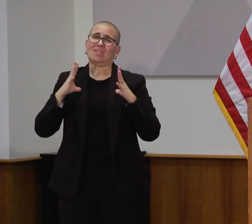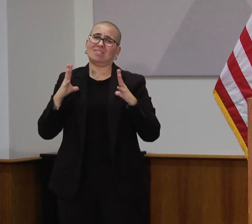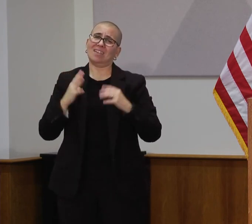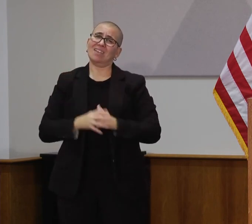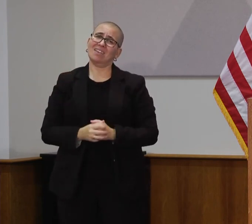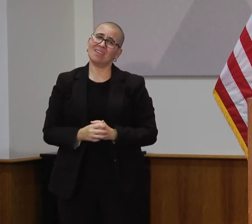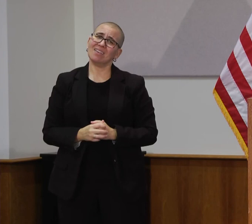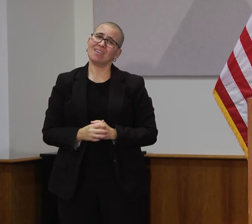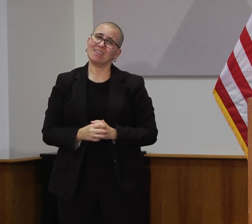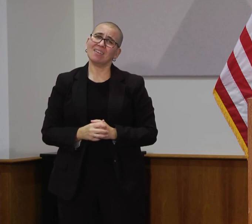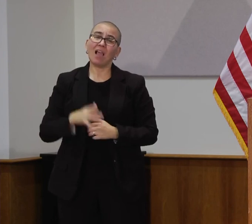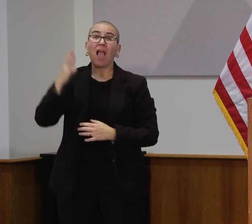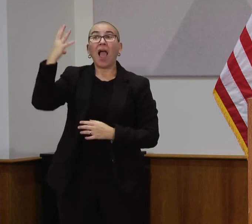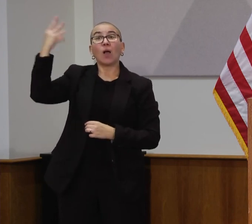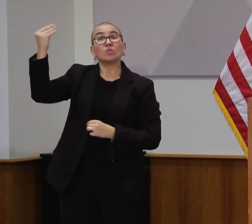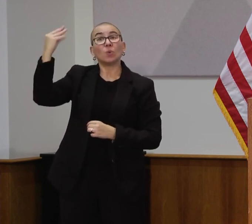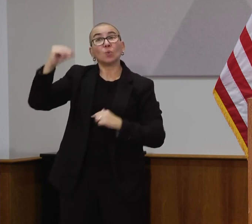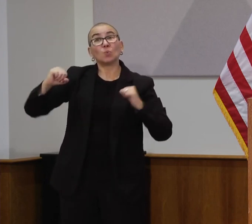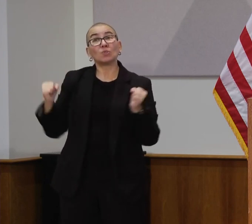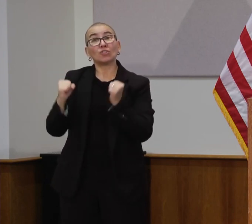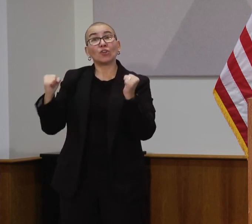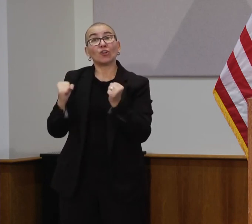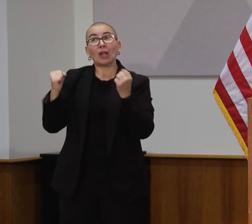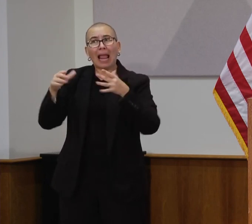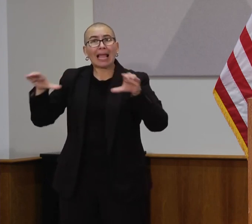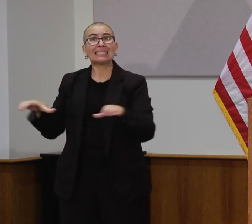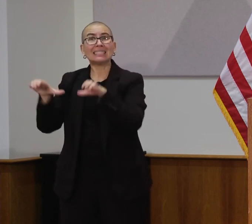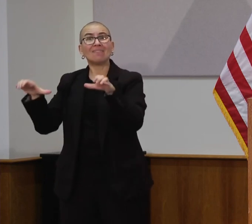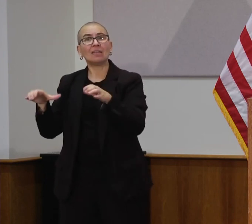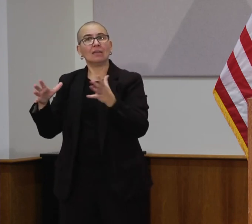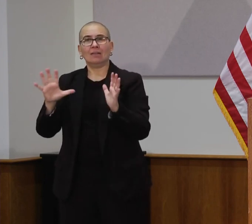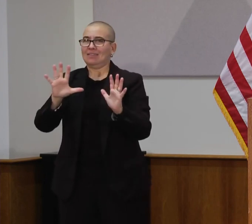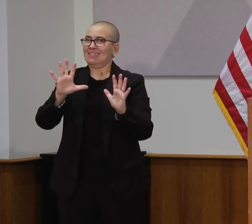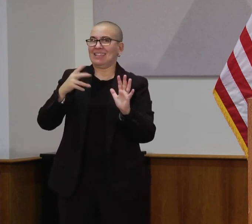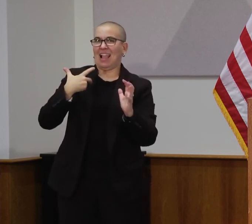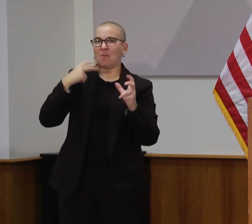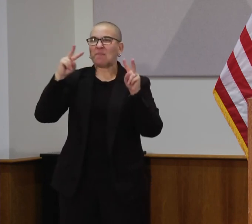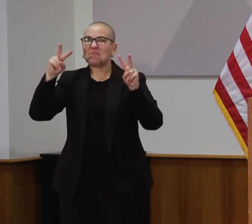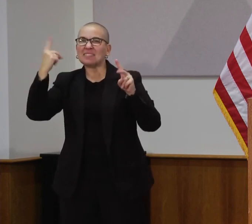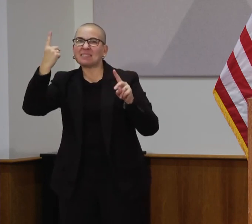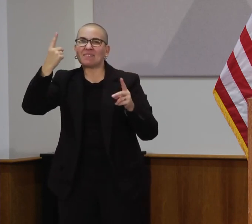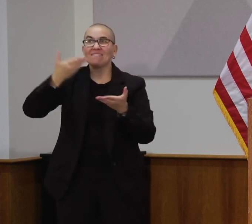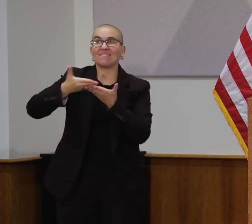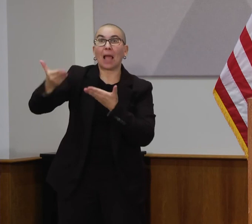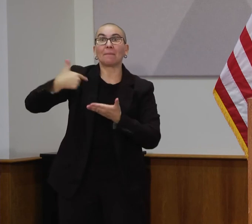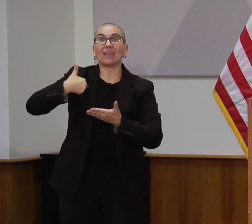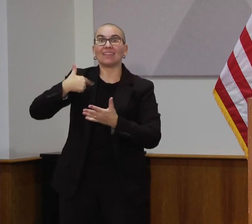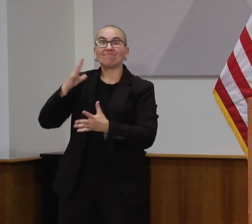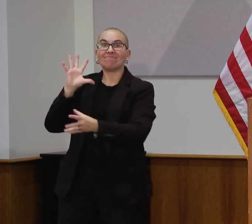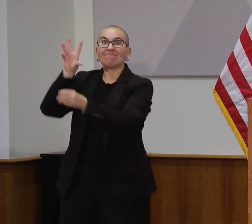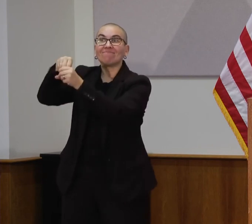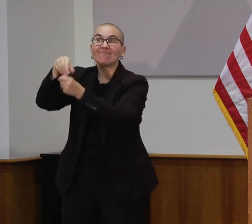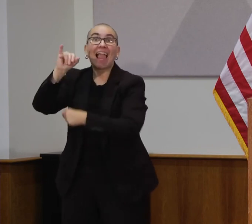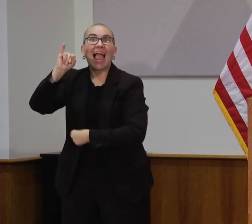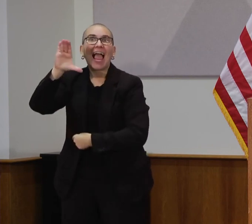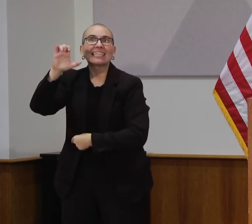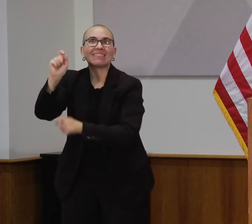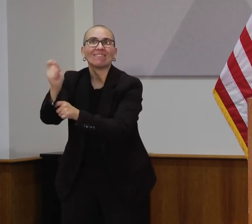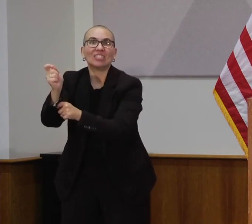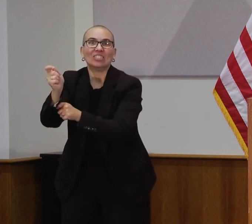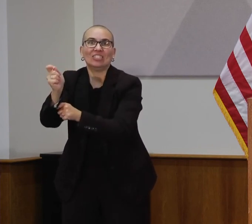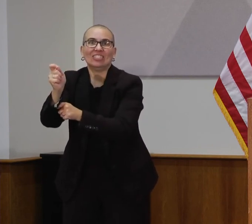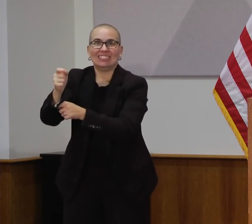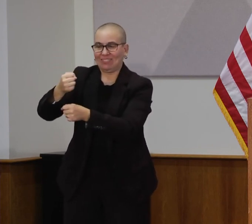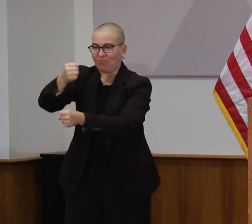activities. I'm waiting to get that invite from someone to go outdoor ice fishing for the first time. Wear